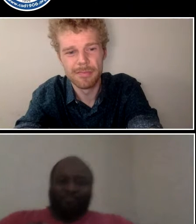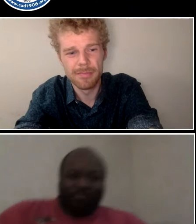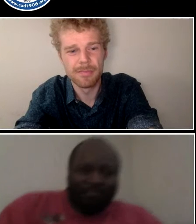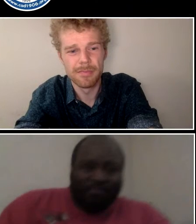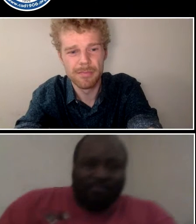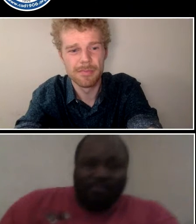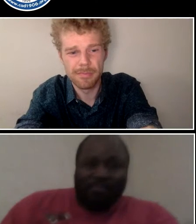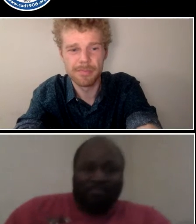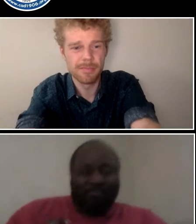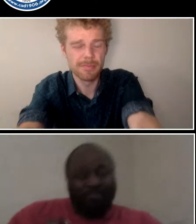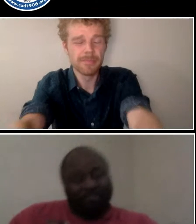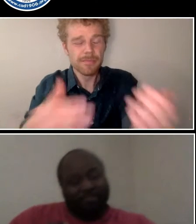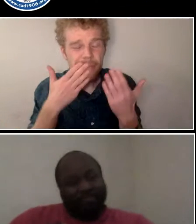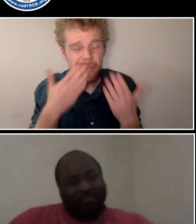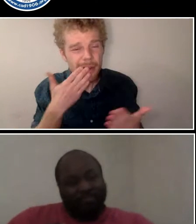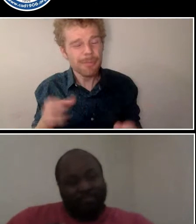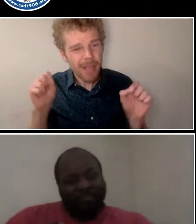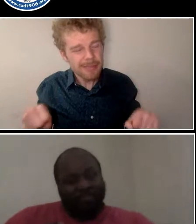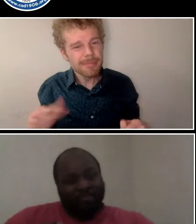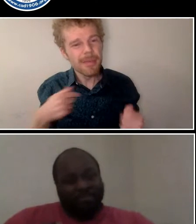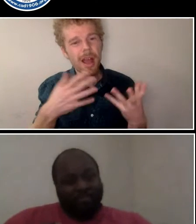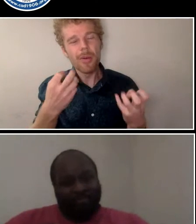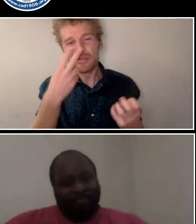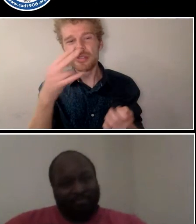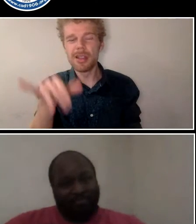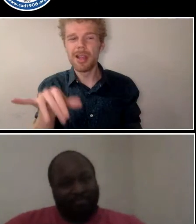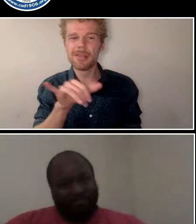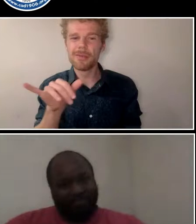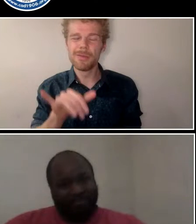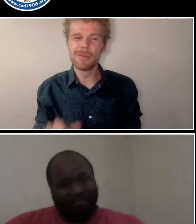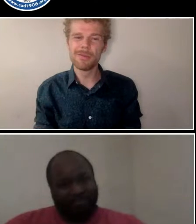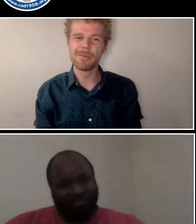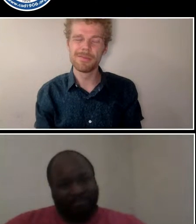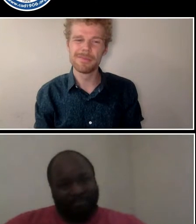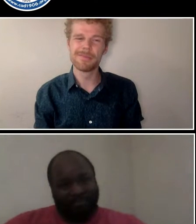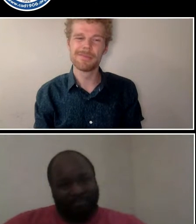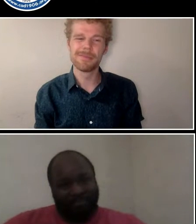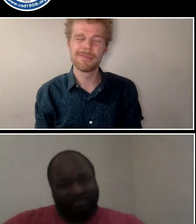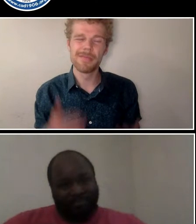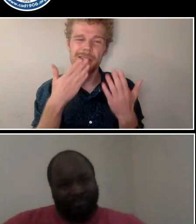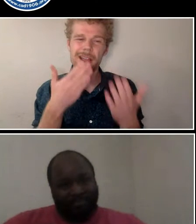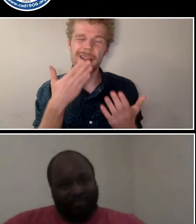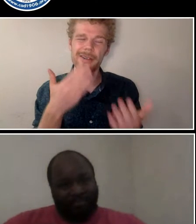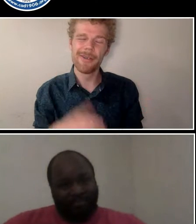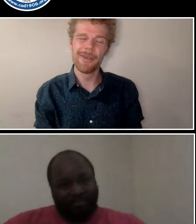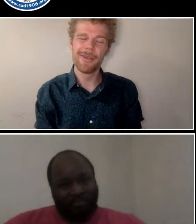in your community, in your state, to make a difference.